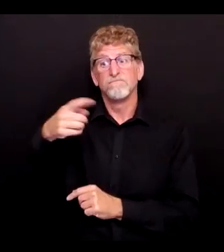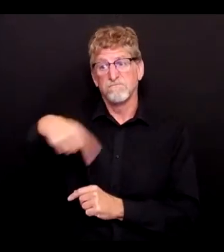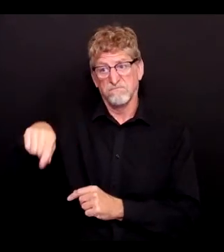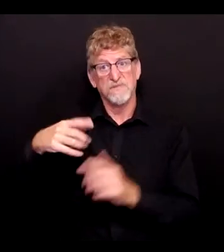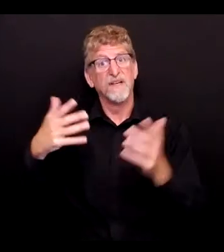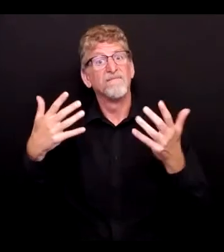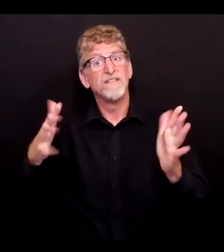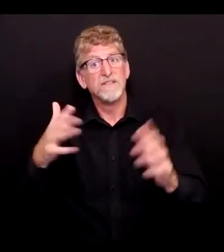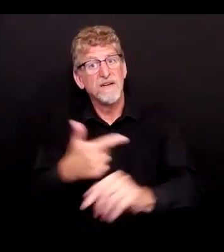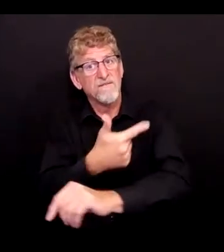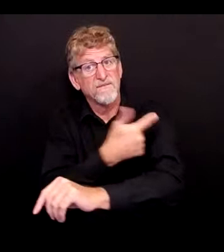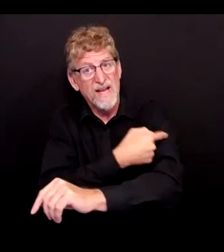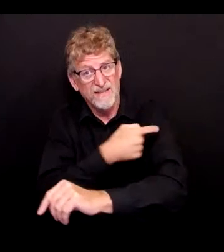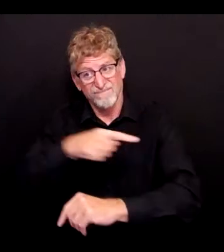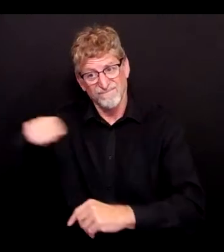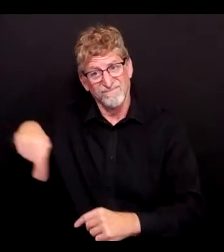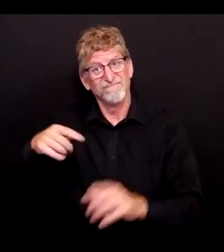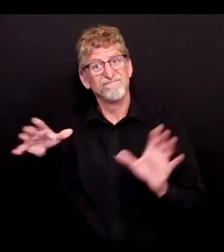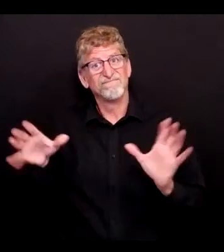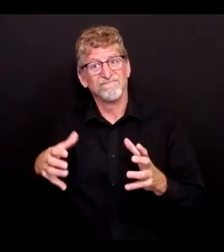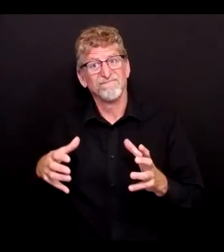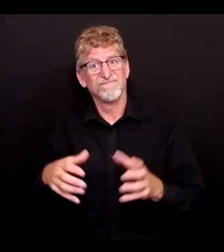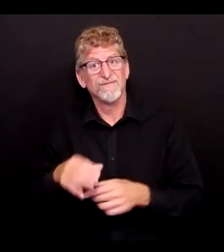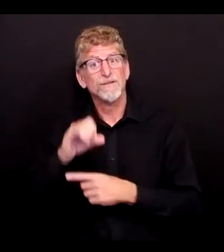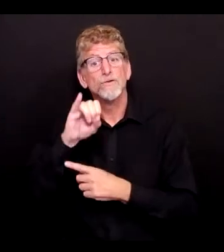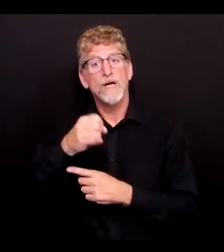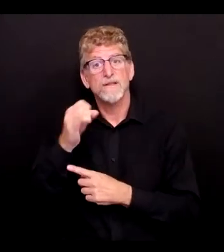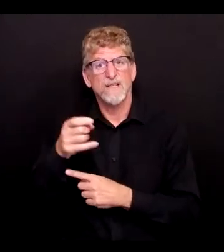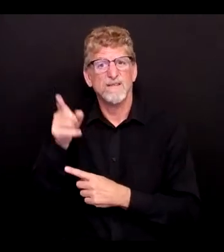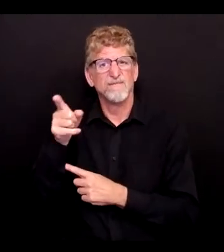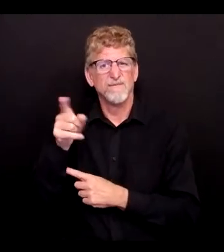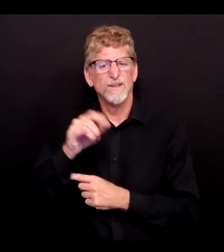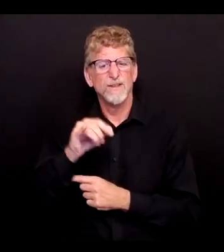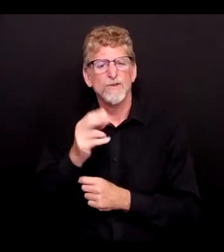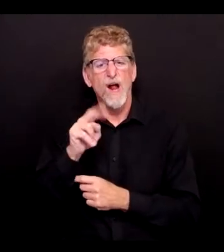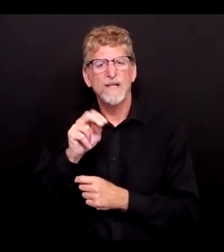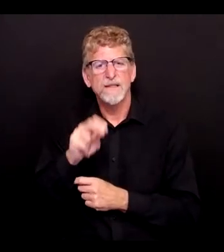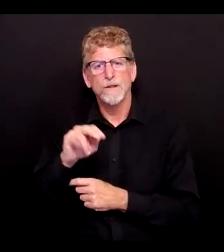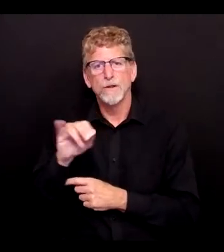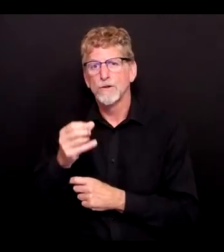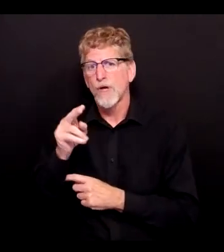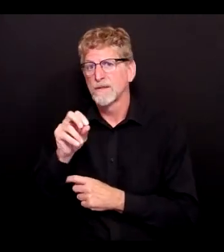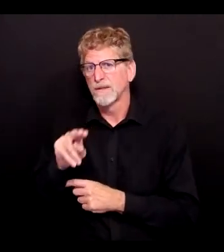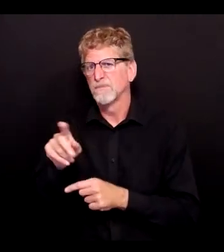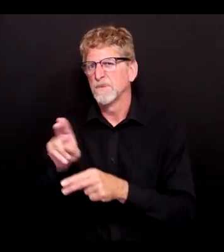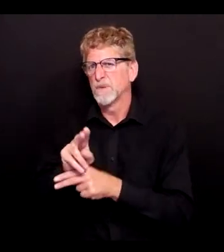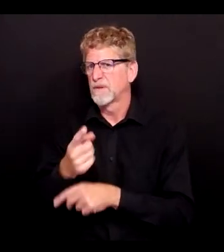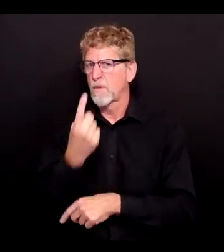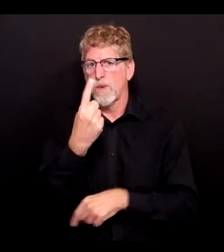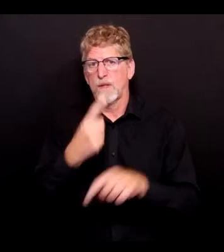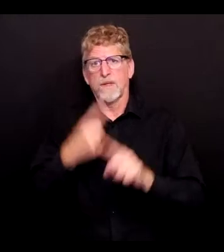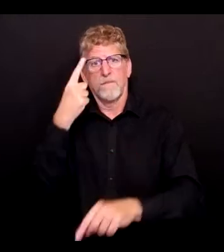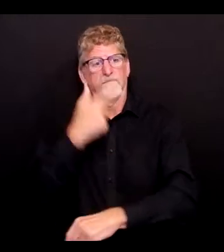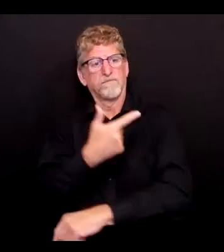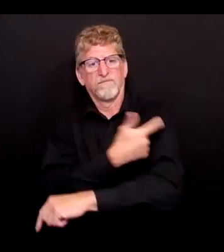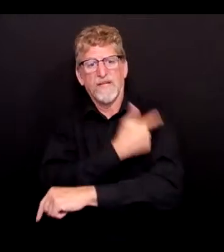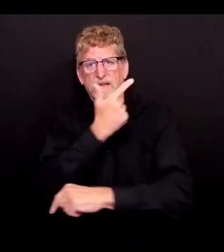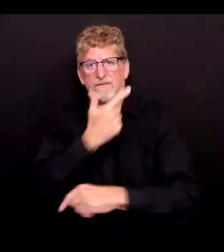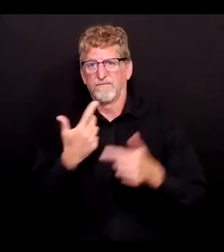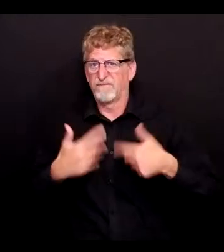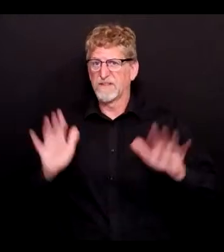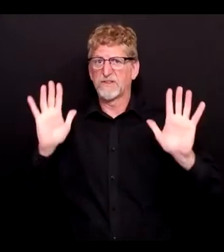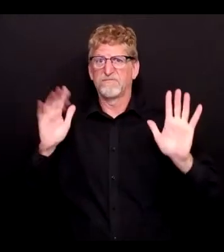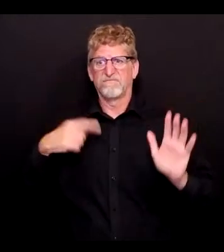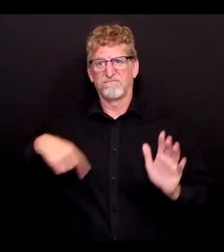Johnson with just one shot. There is a lot of COVID-19 vaccination happening, last week and this